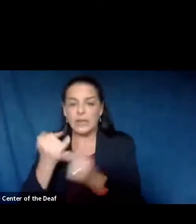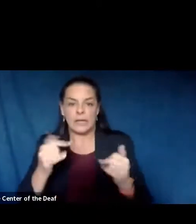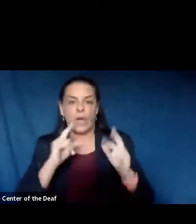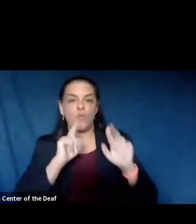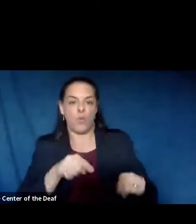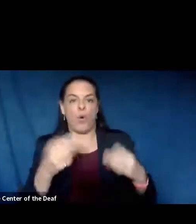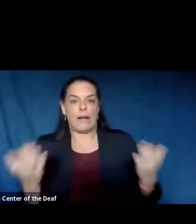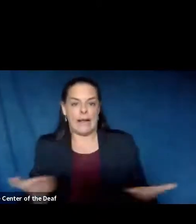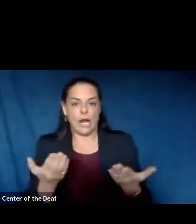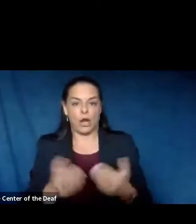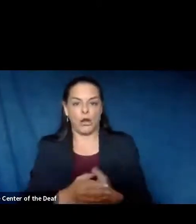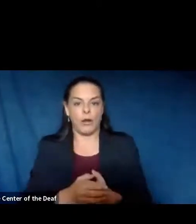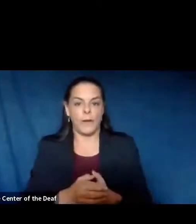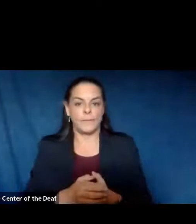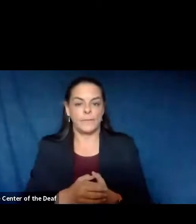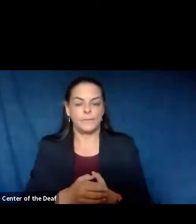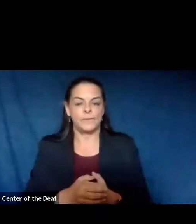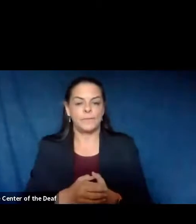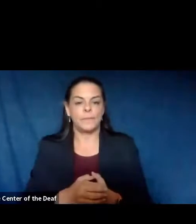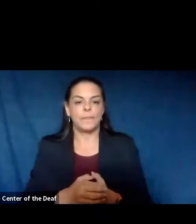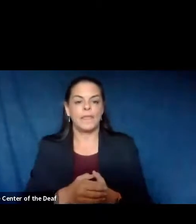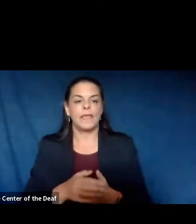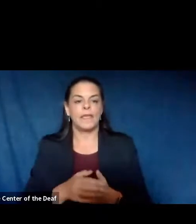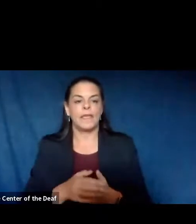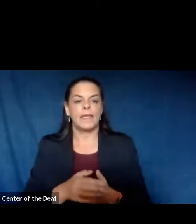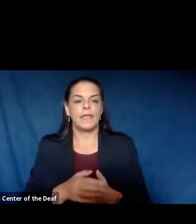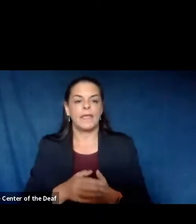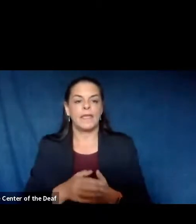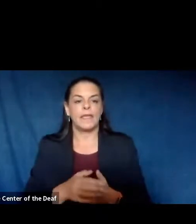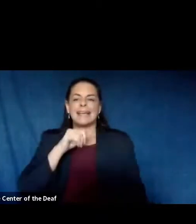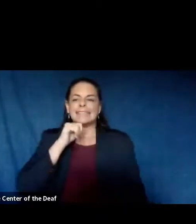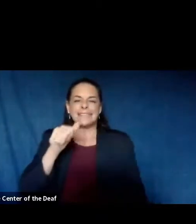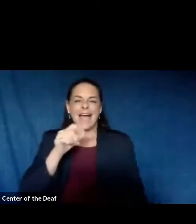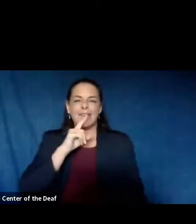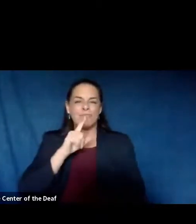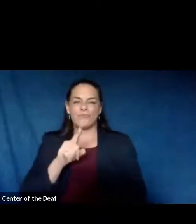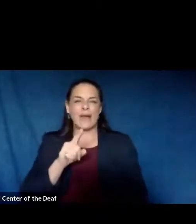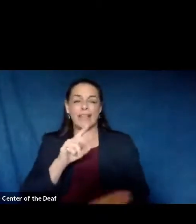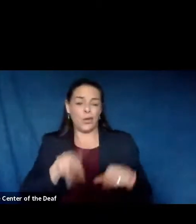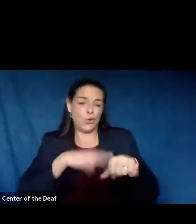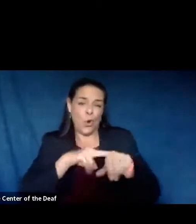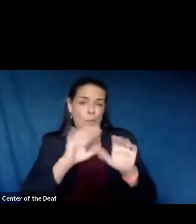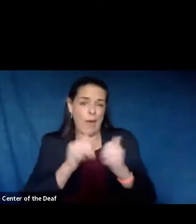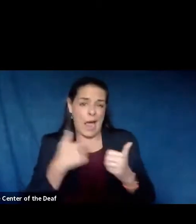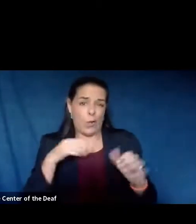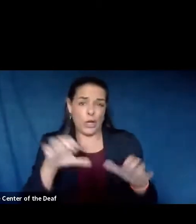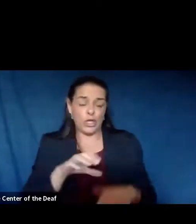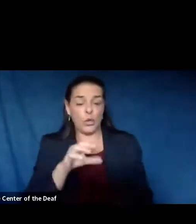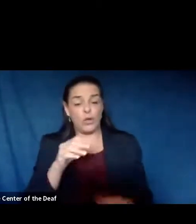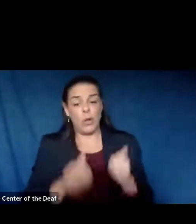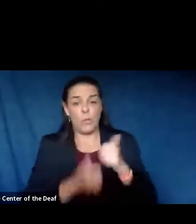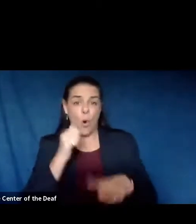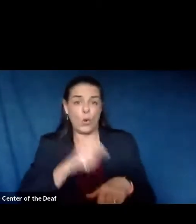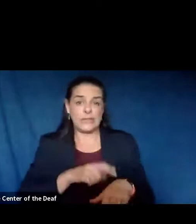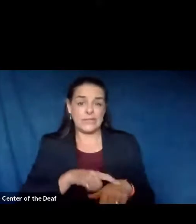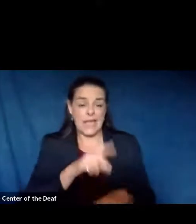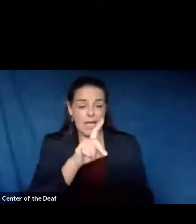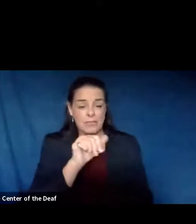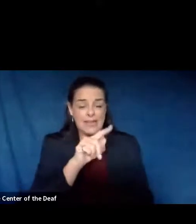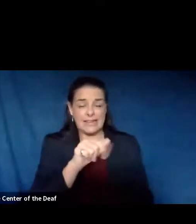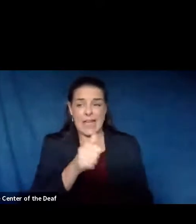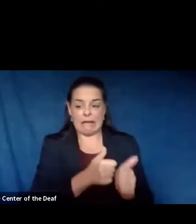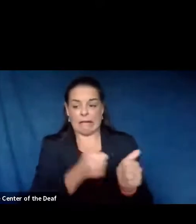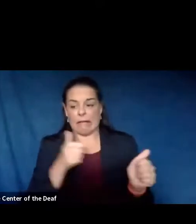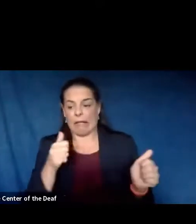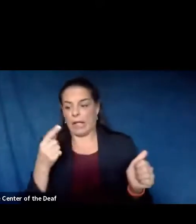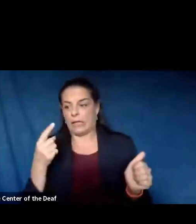here. This is not, again, the normal way that we do things. Normally data lags at least a quarter. For most of our public